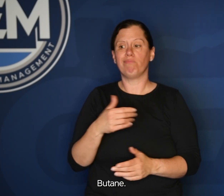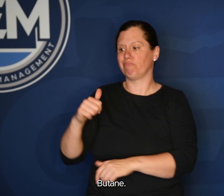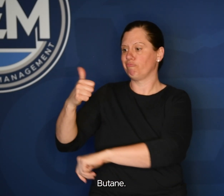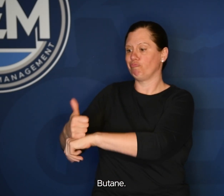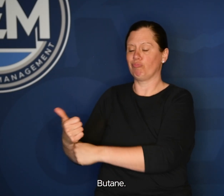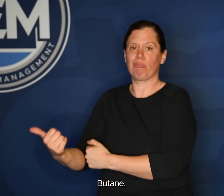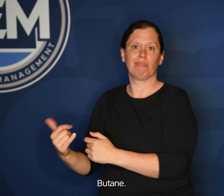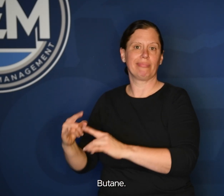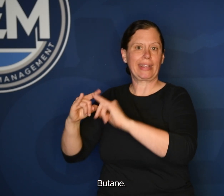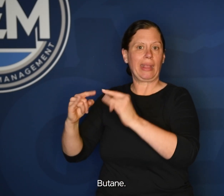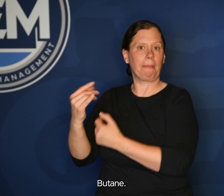Butane.